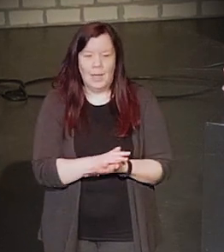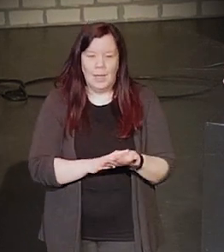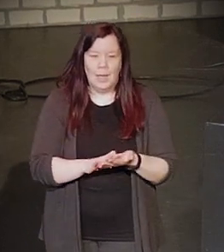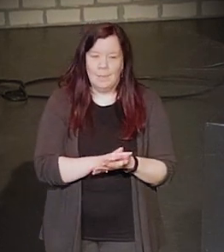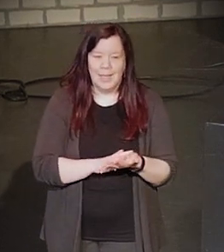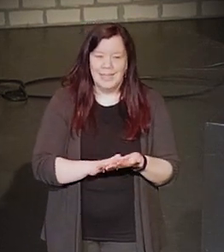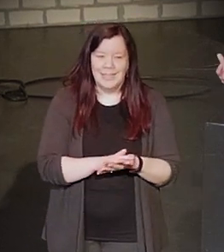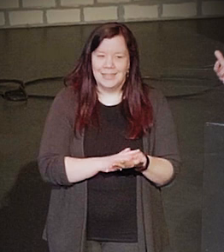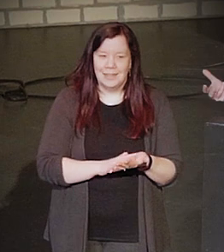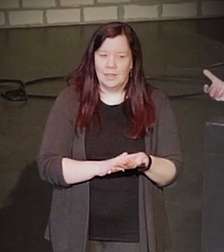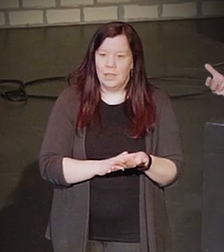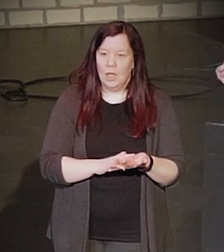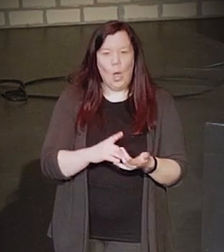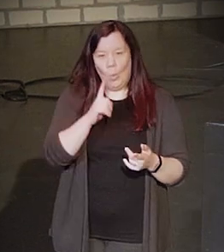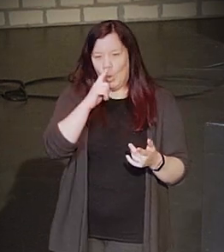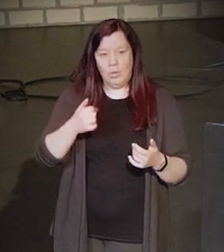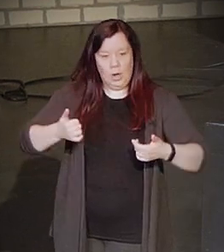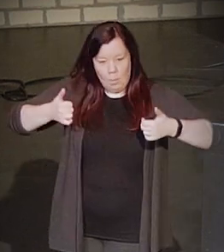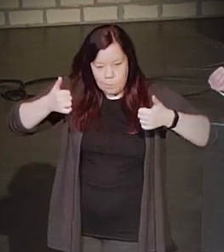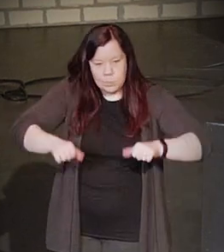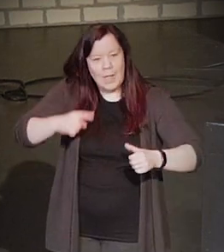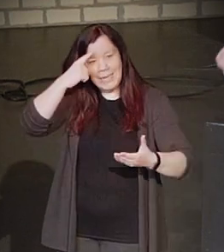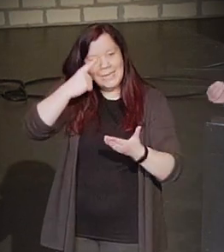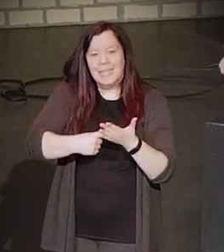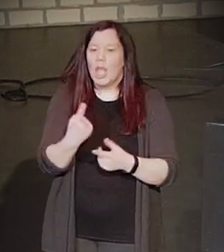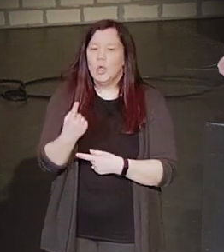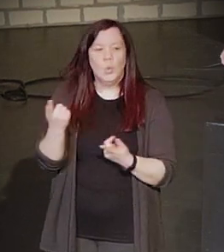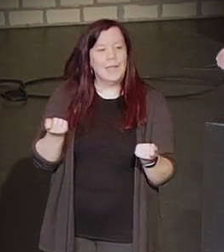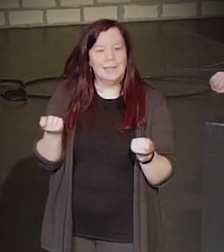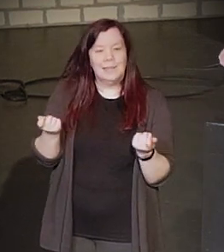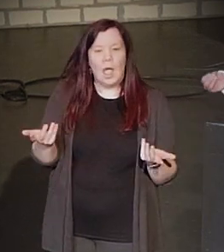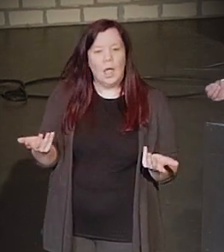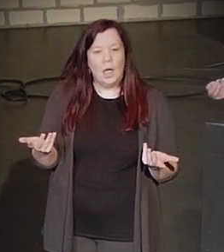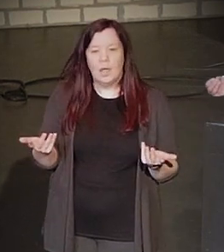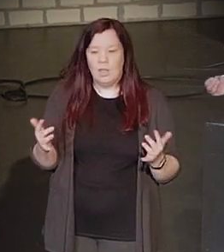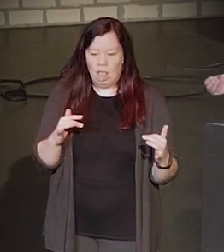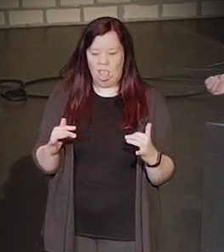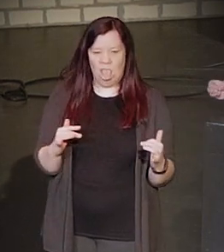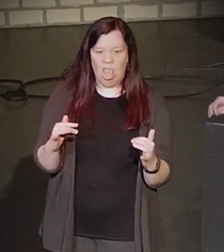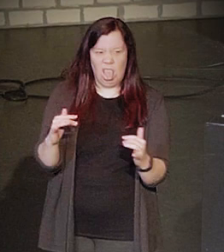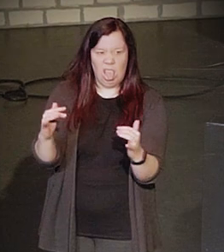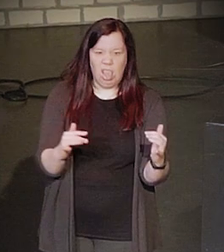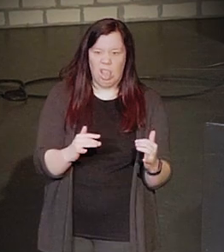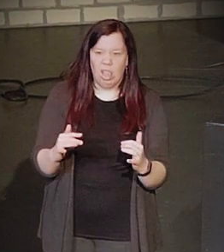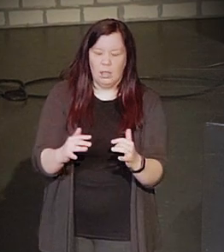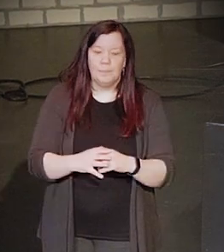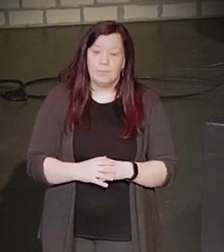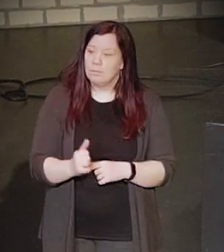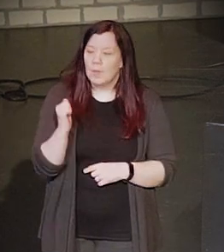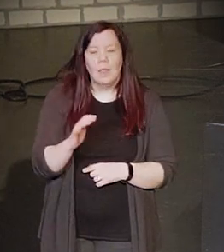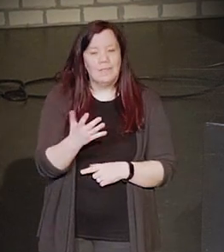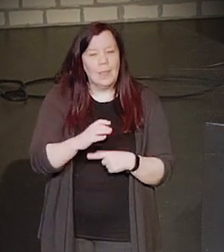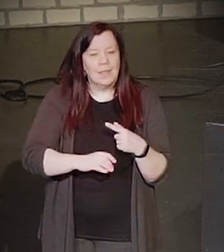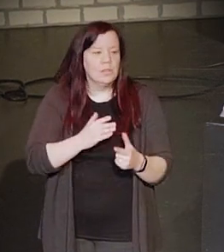actually deliver a killer blow and make it clear that they are the supreme power. In the 5th century, it had